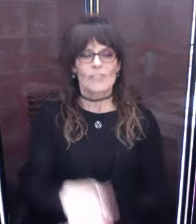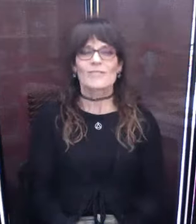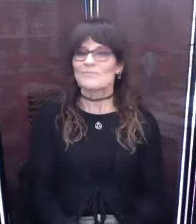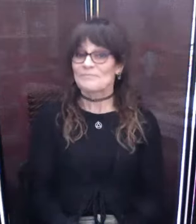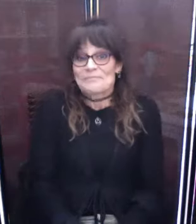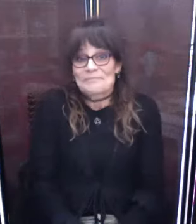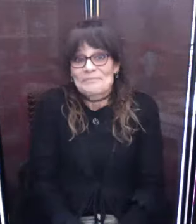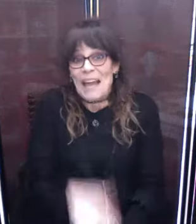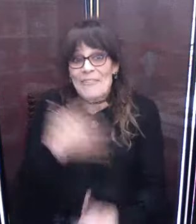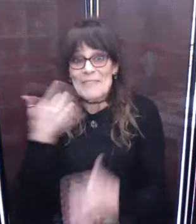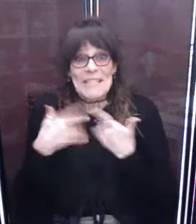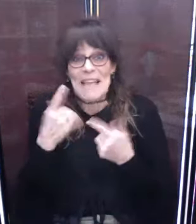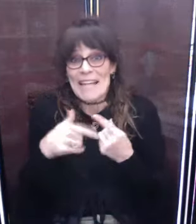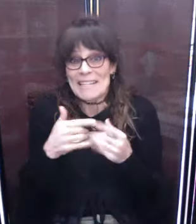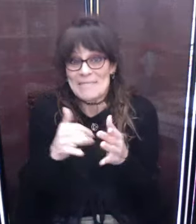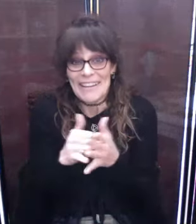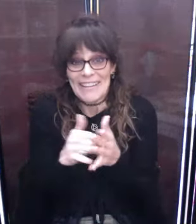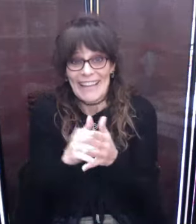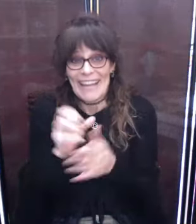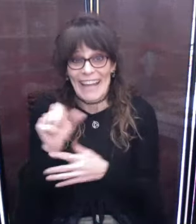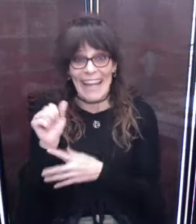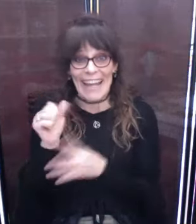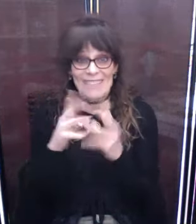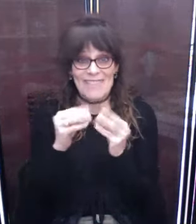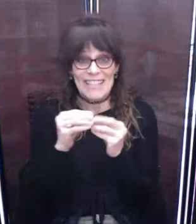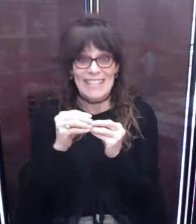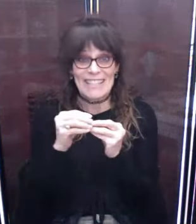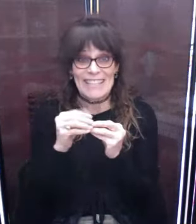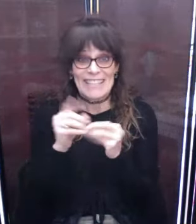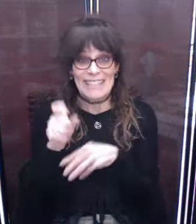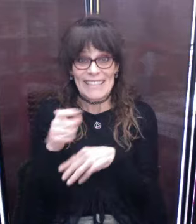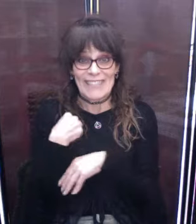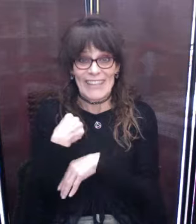excited about that. That AA needed me. That was pretty cool.